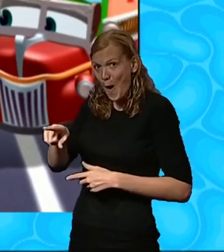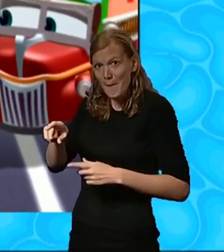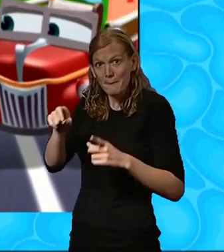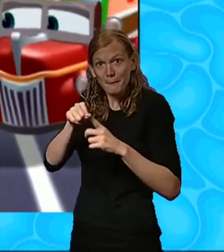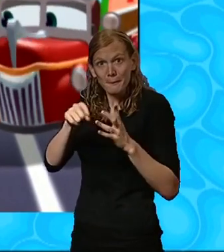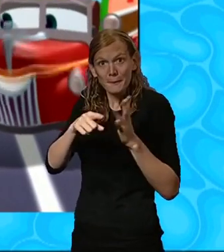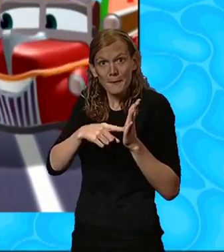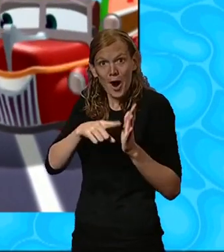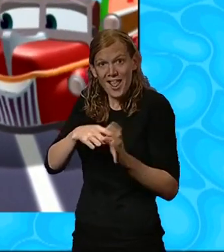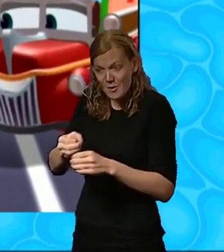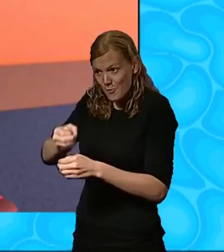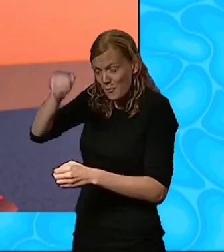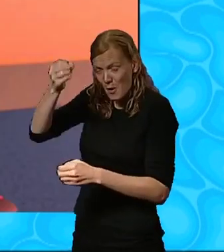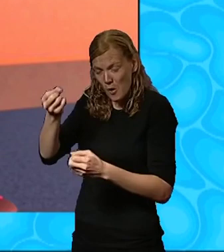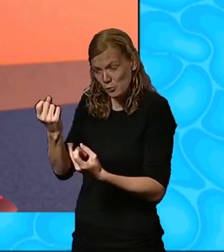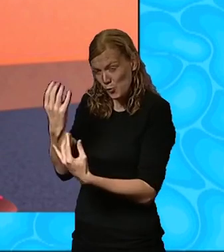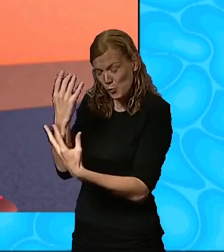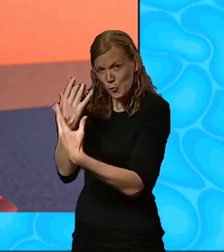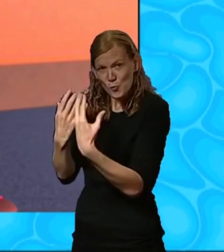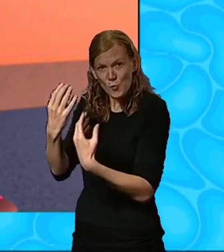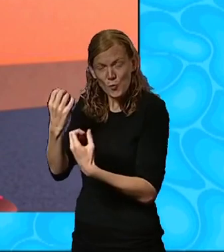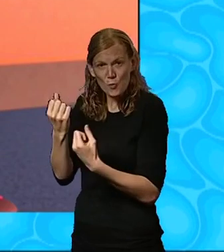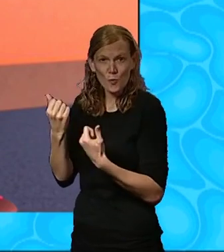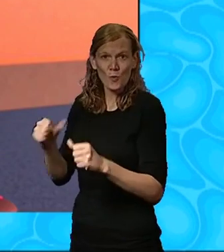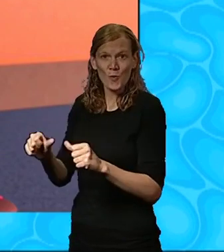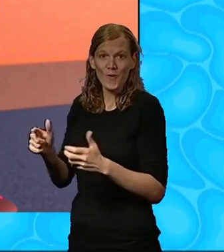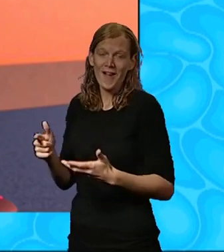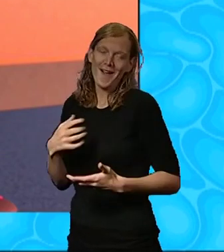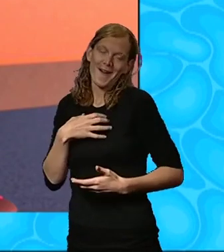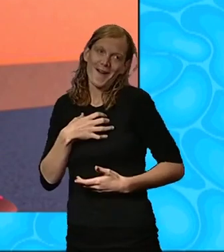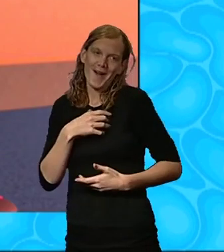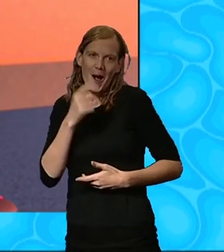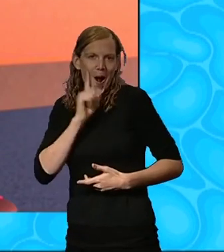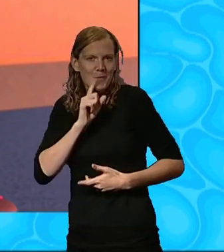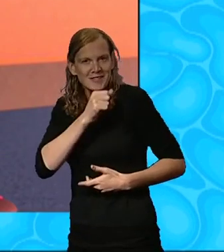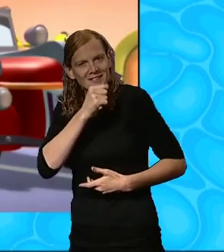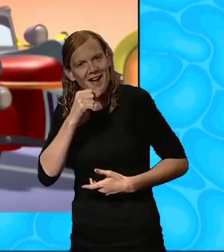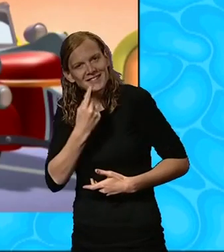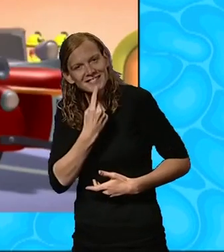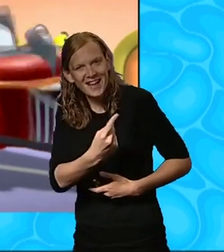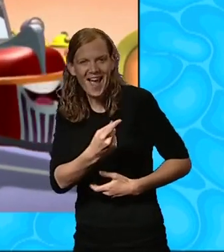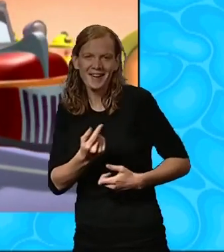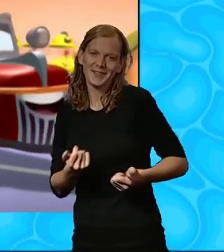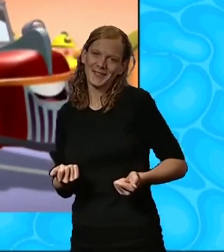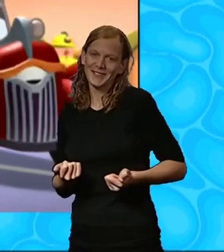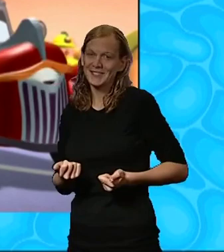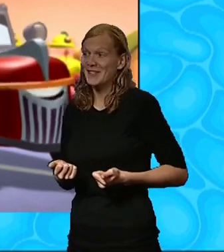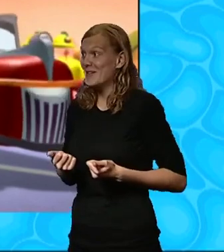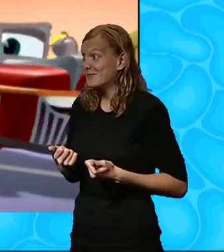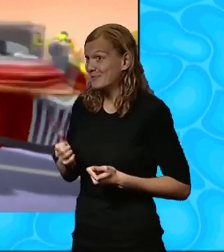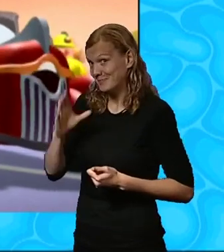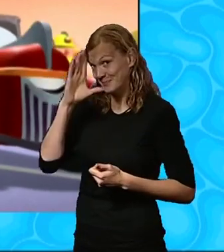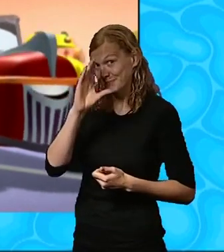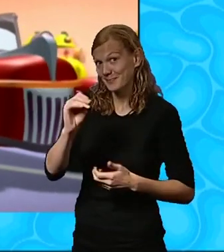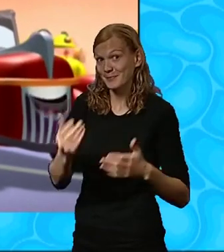bright and brassy as ever. Oh, Chief, you say the nicest things. Chief Odell, I'd like you to